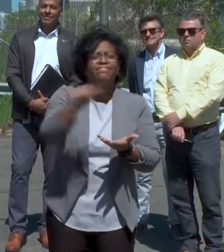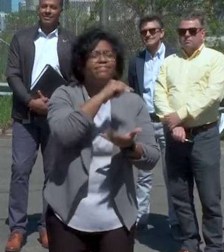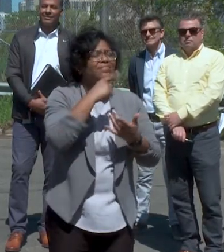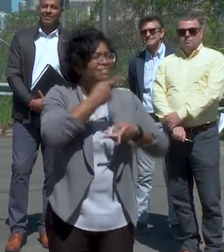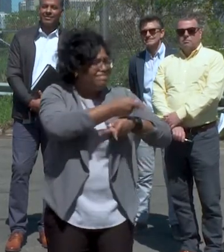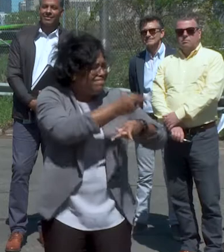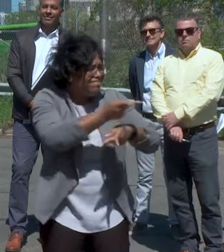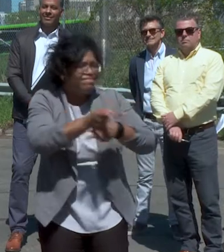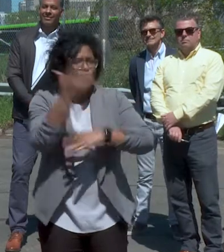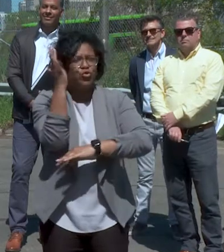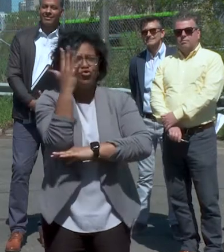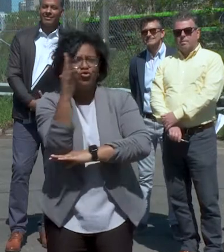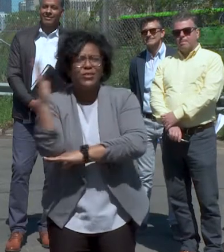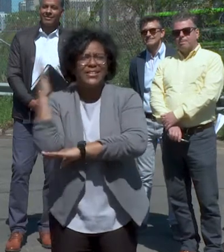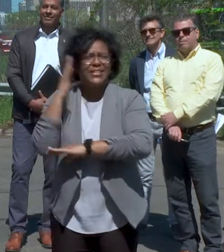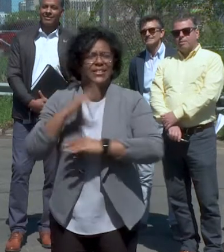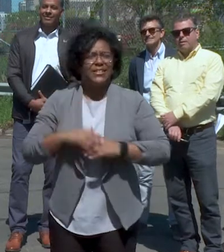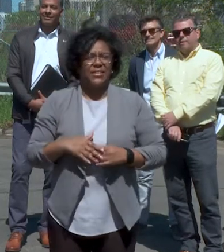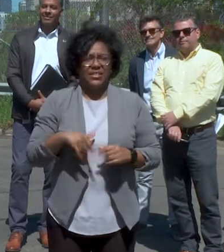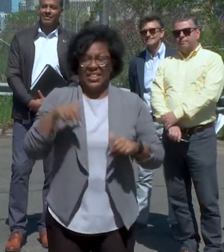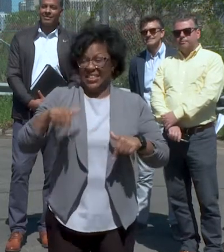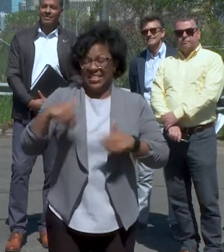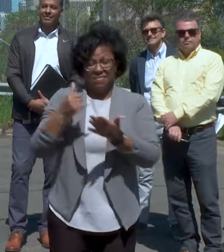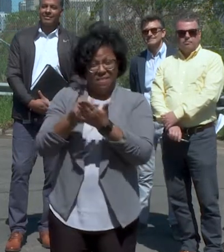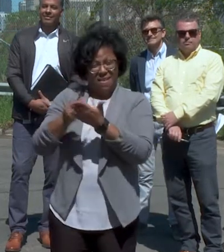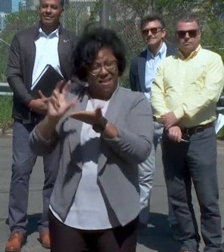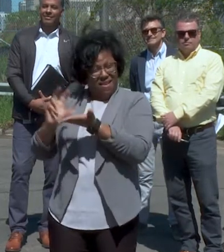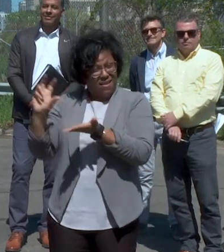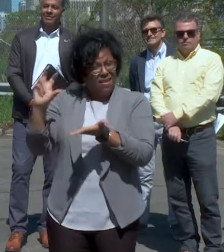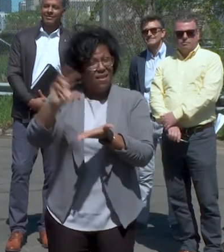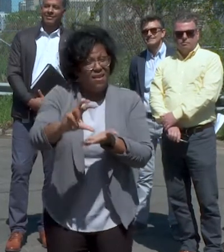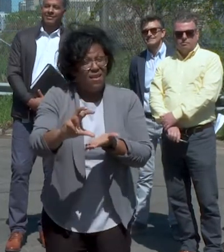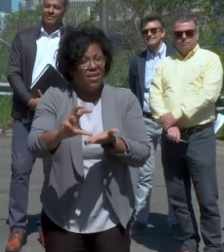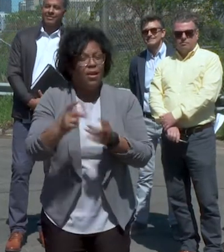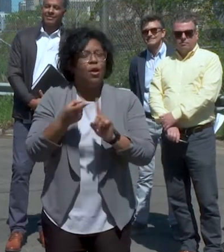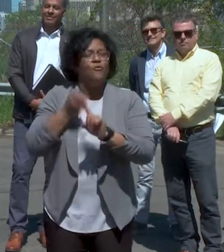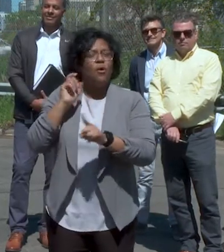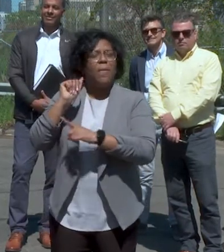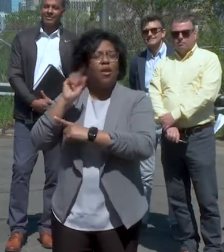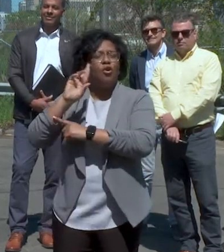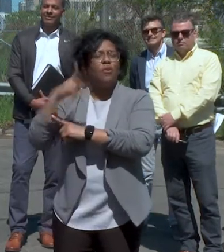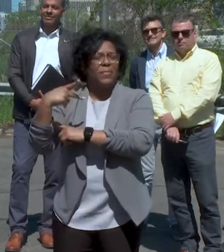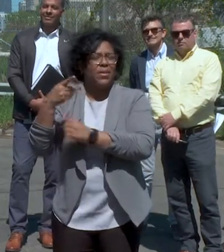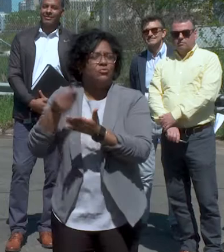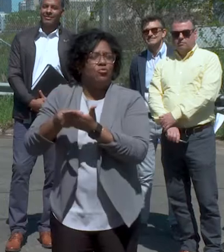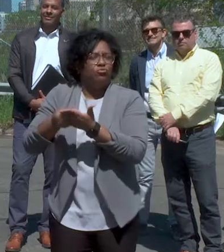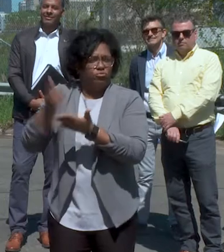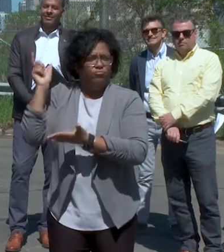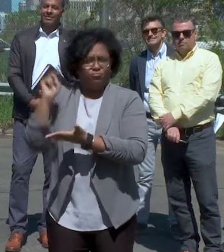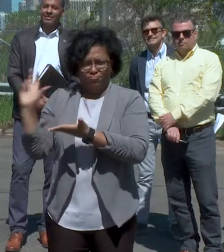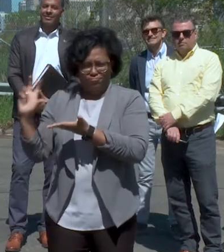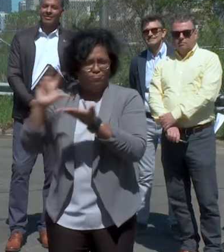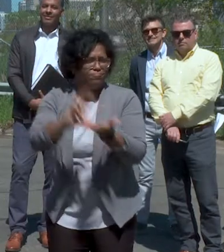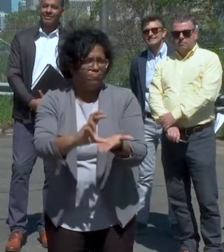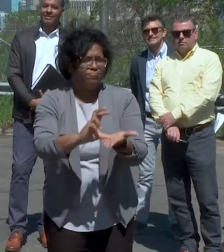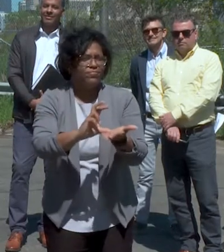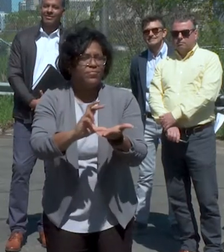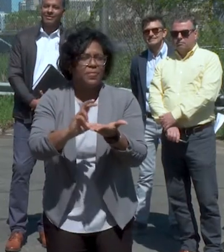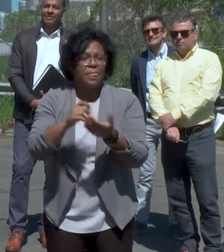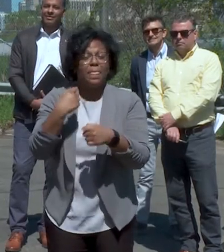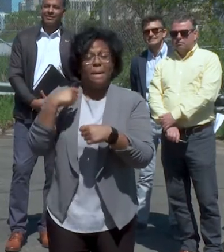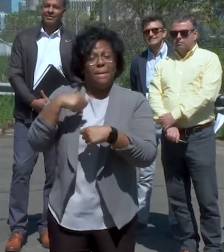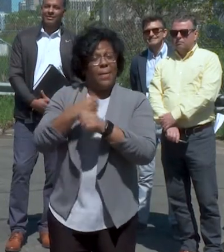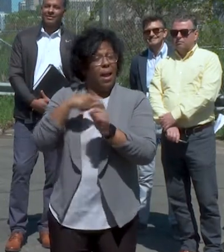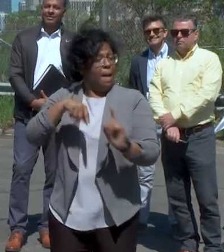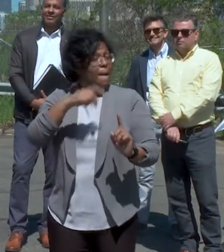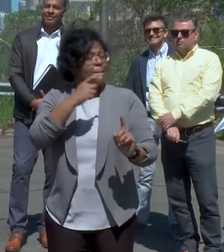neighborhood. This investment and other from the ARP dollars are making Minneapolis stronger. So thank you so